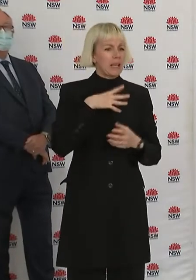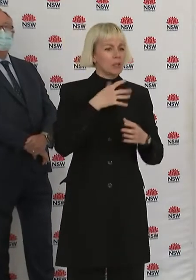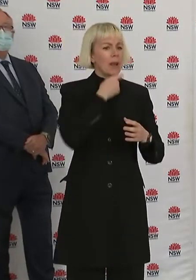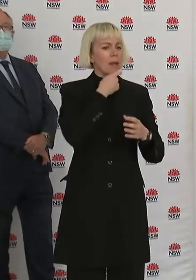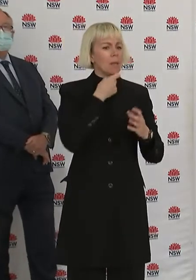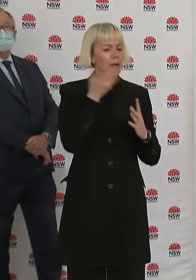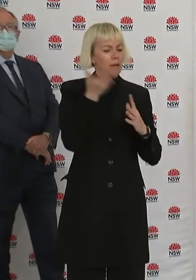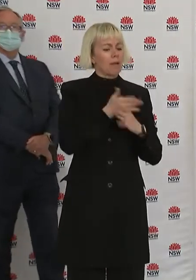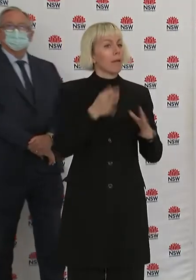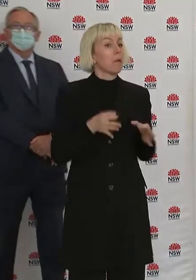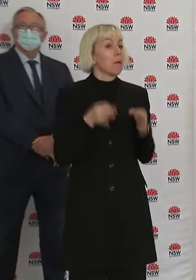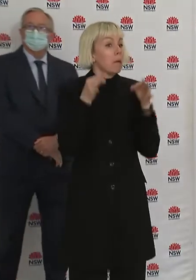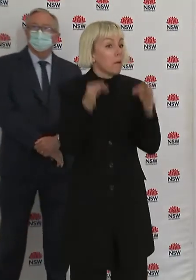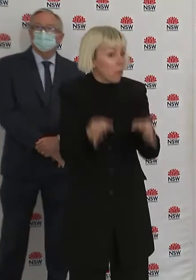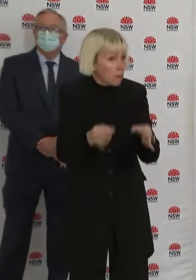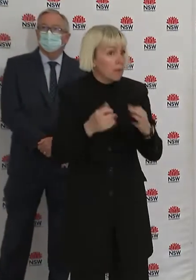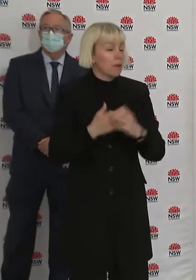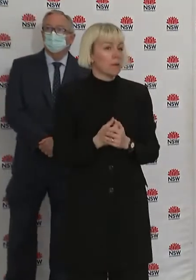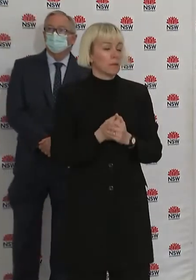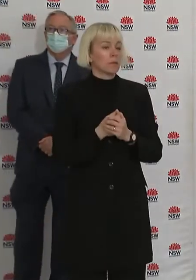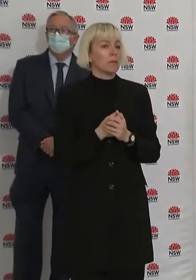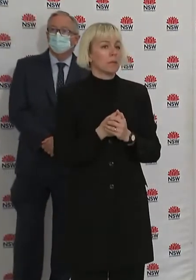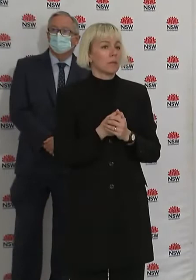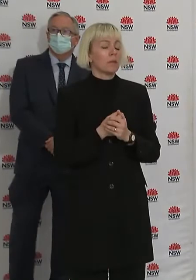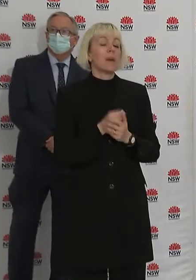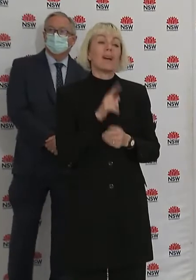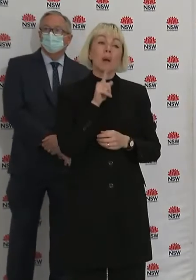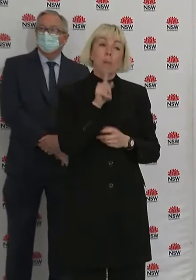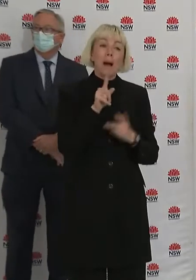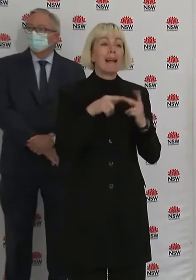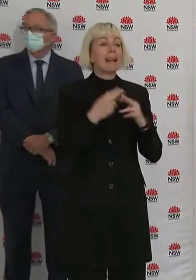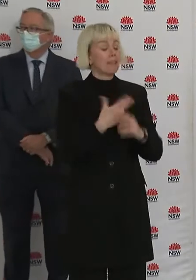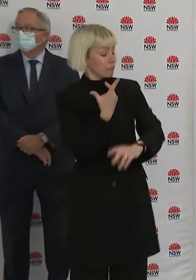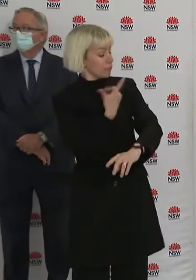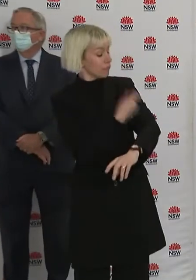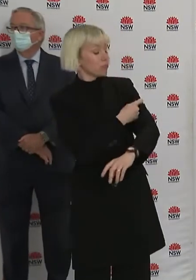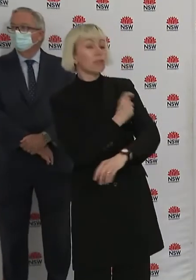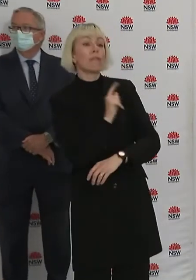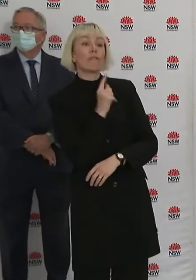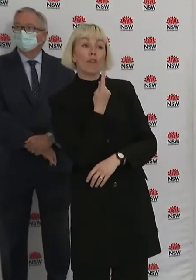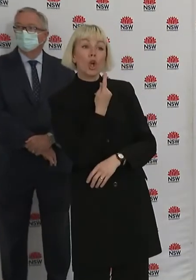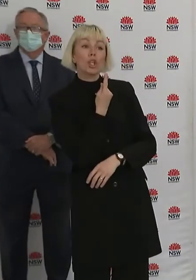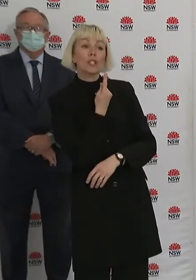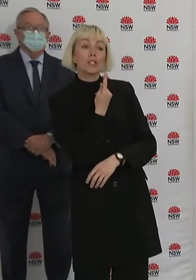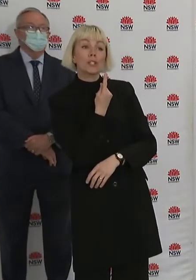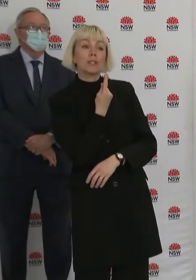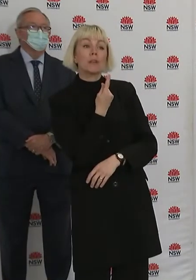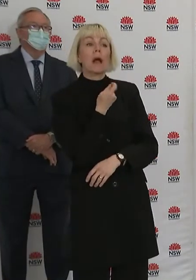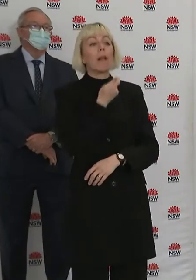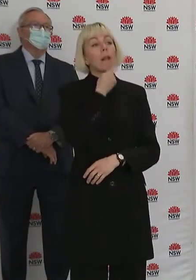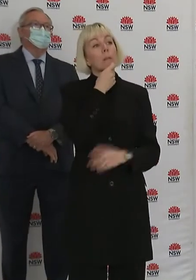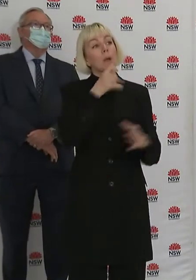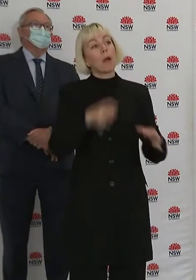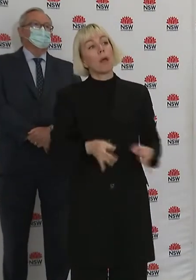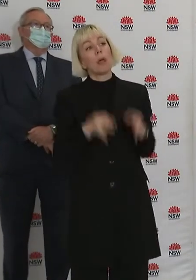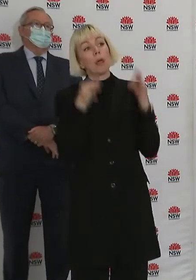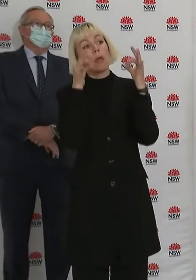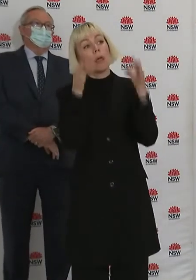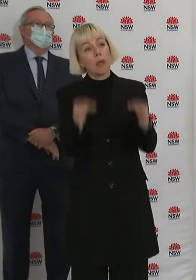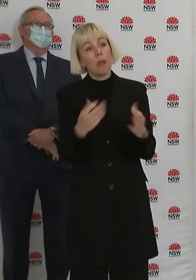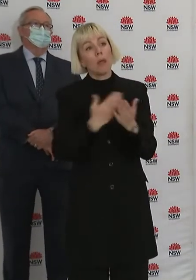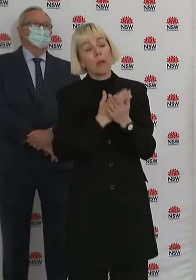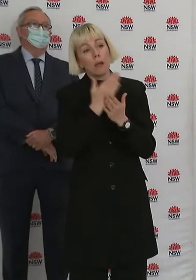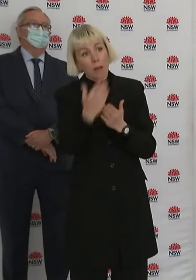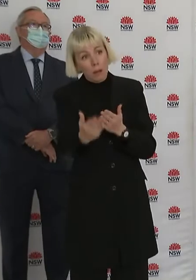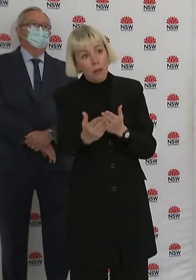vaccines that are held off for a second dose administration that you might have kept because you've delivered the first dose, that we actually trust the